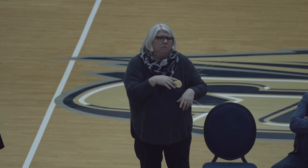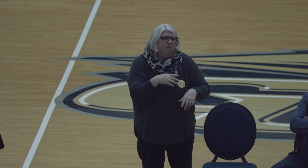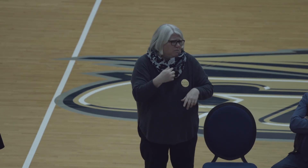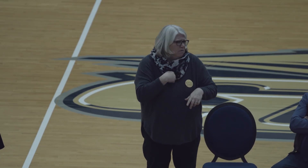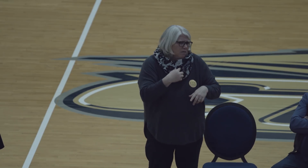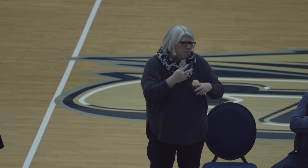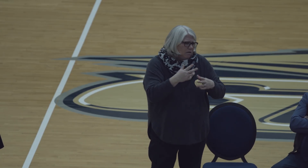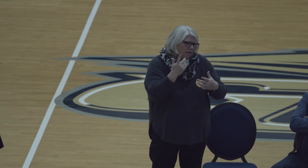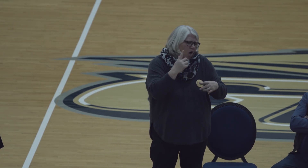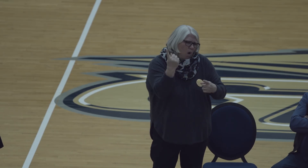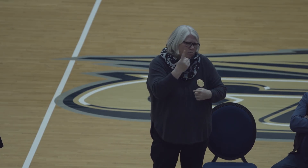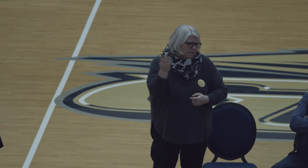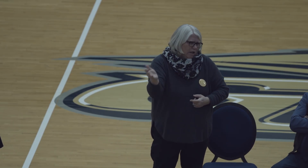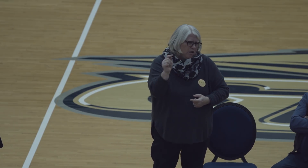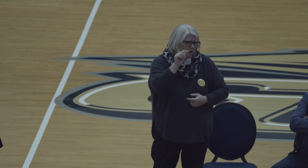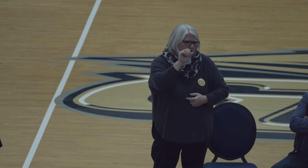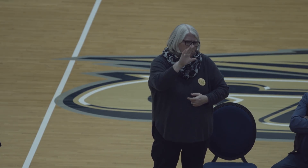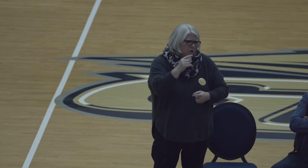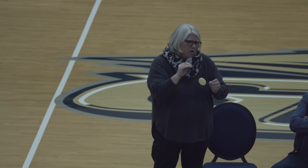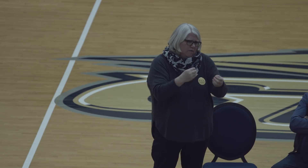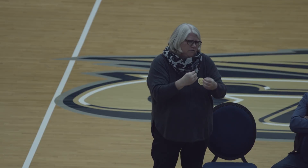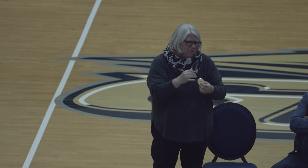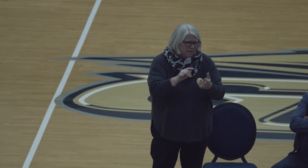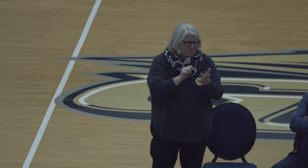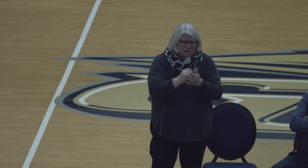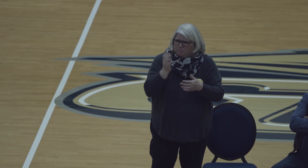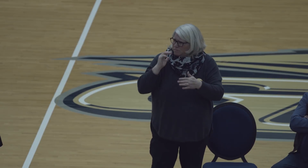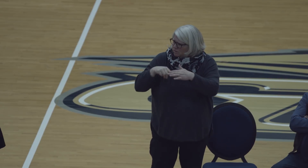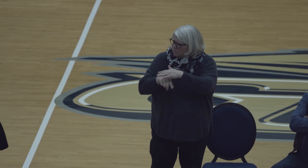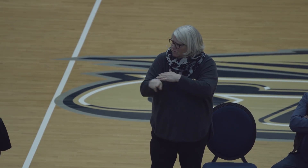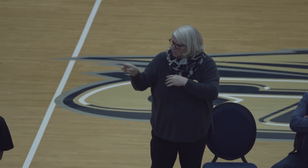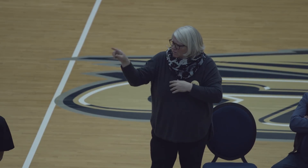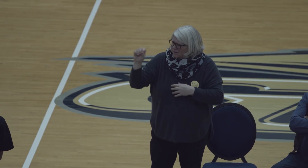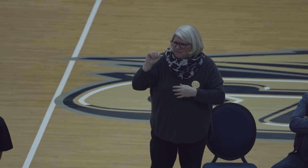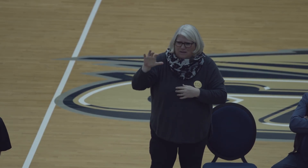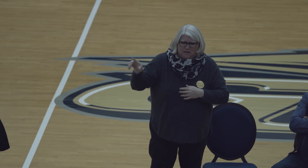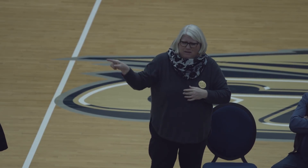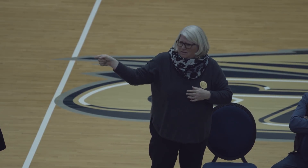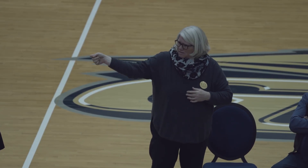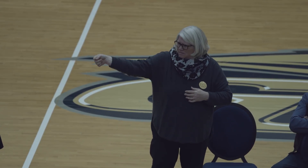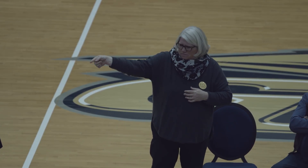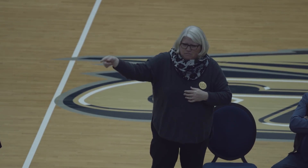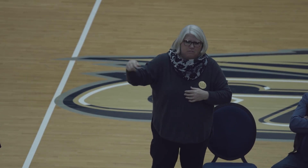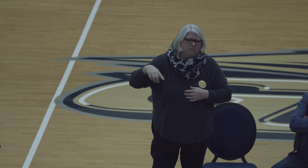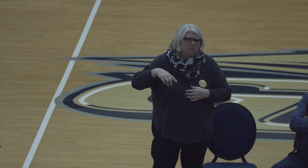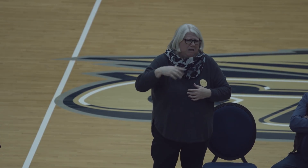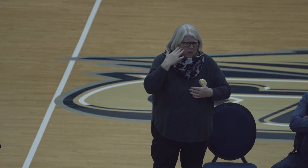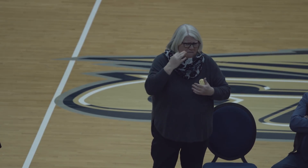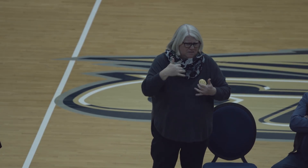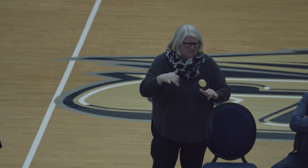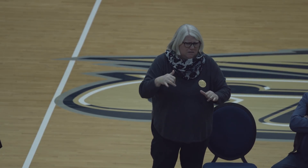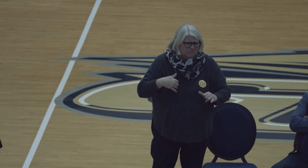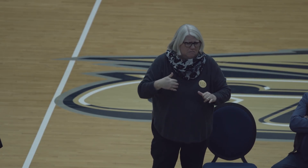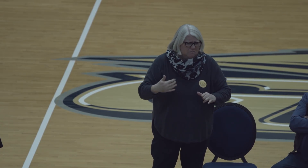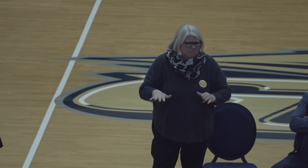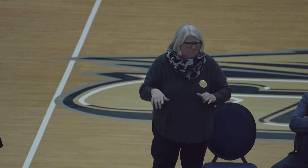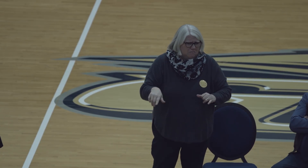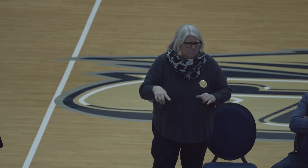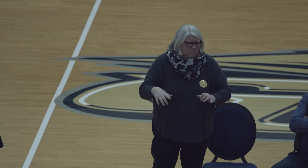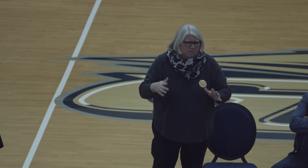that prior to that, I'd always been engaged with SBG, the Student Body Government. It was just behind the SAC. I don't know if